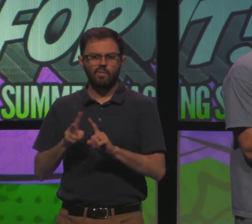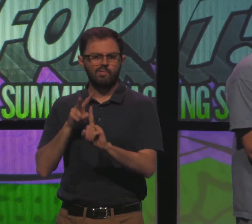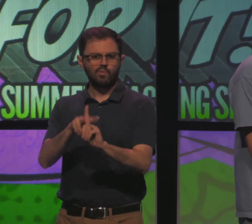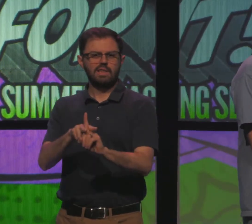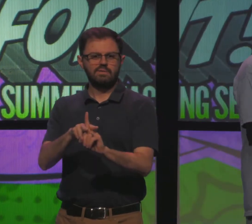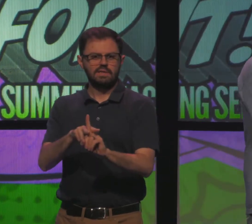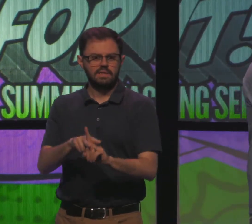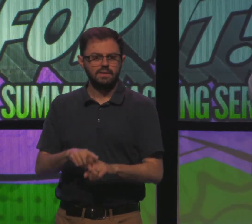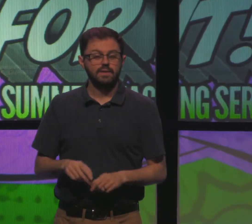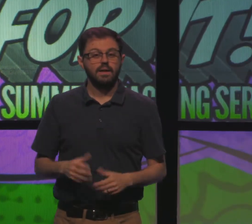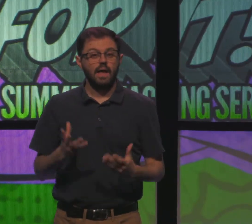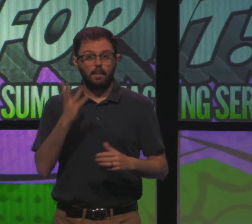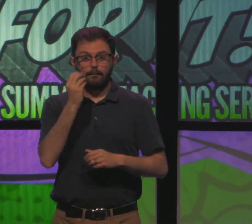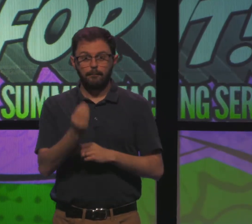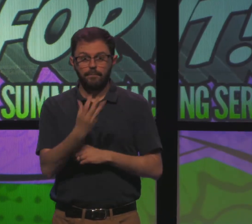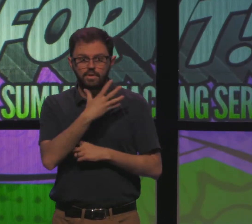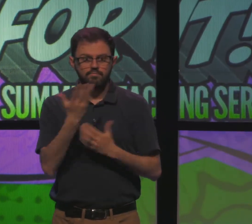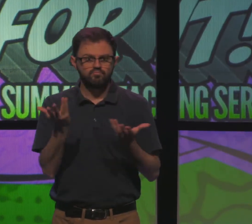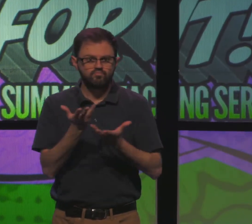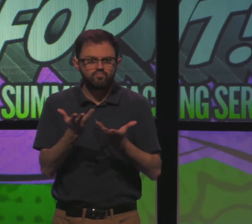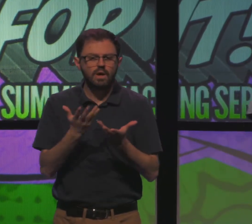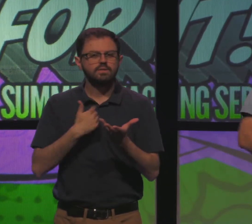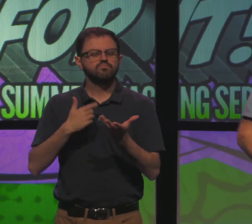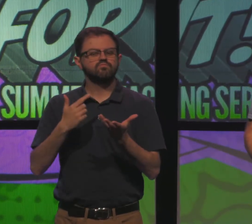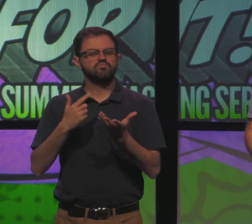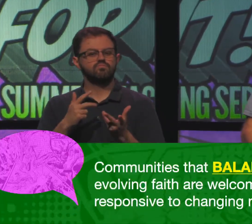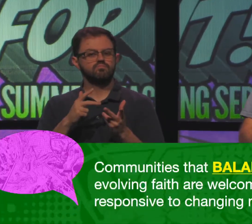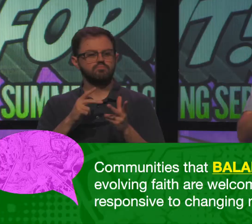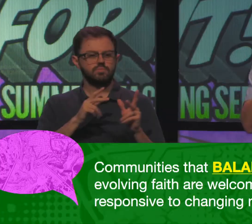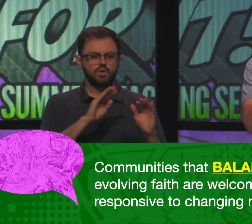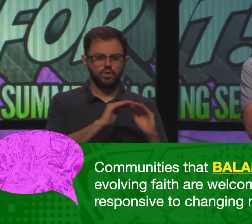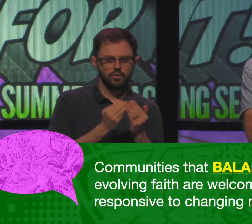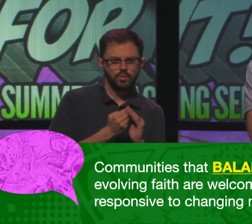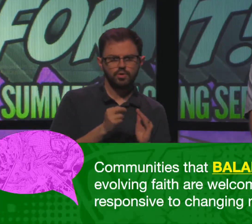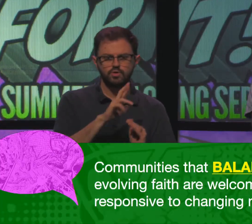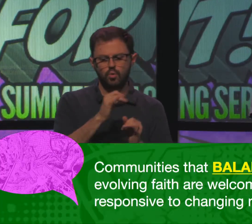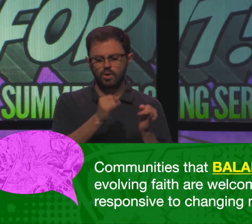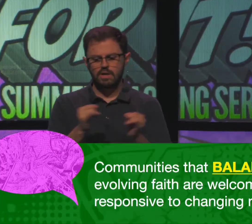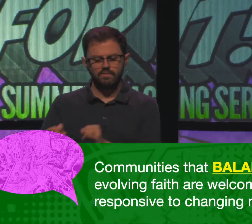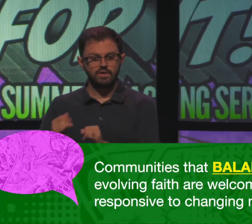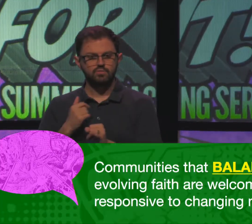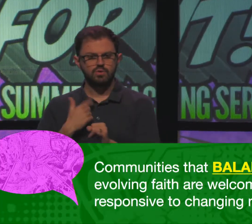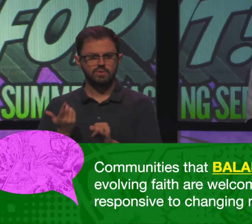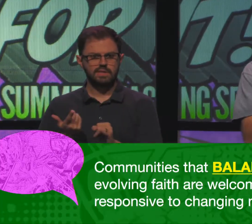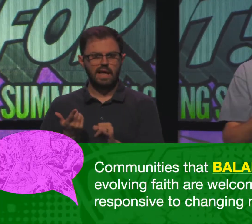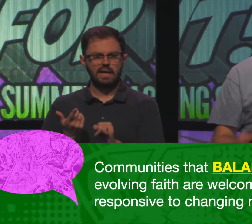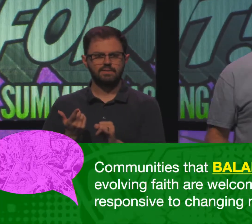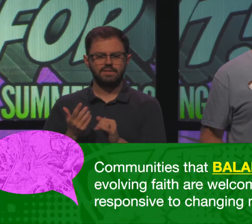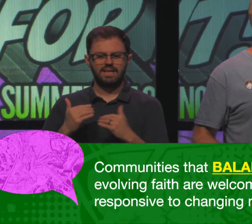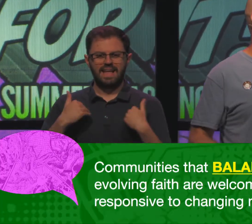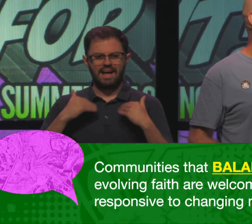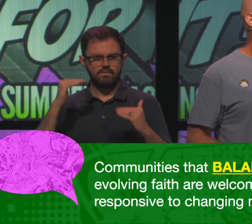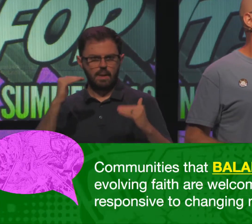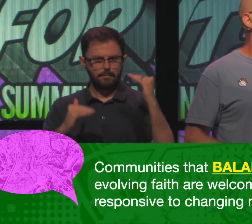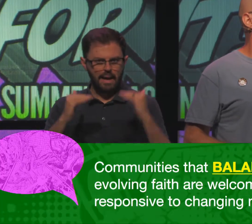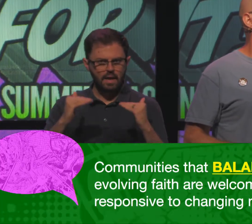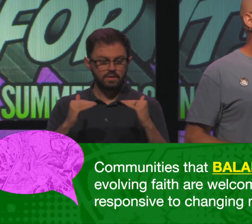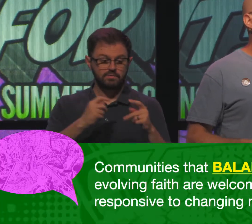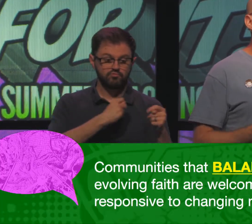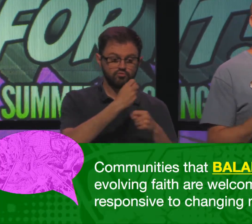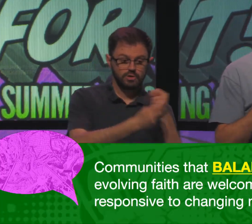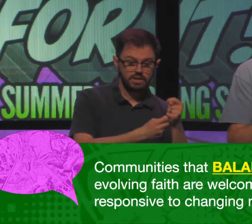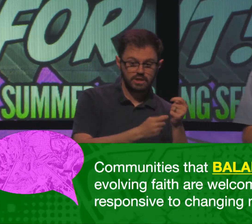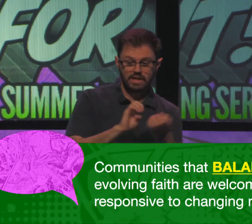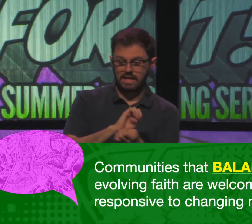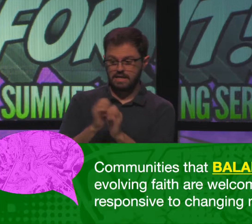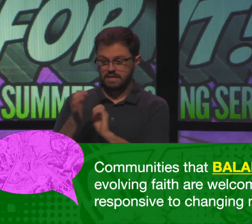this, right? Communities and individuals that live into this, that balance tradition with evolving faith, that